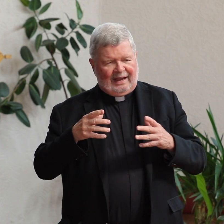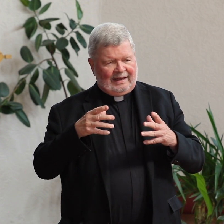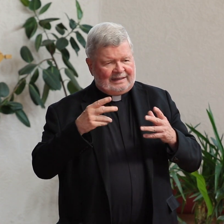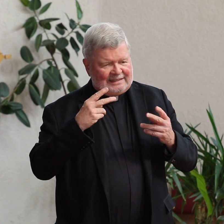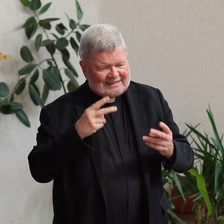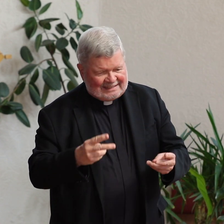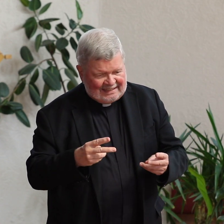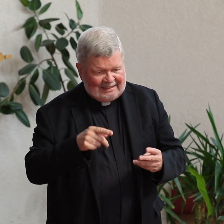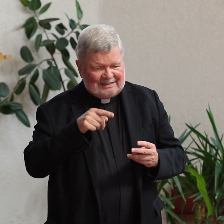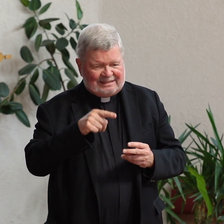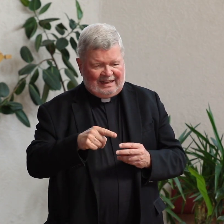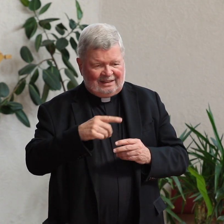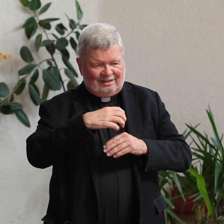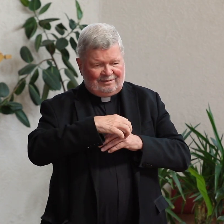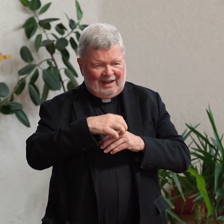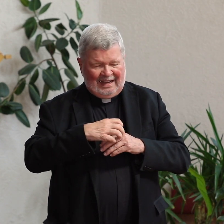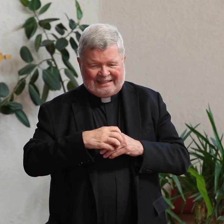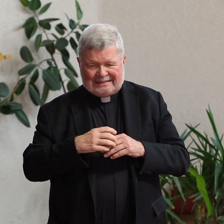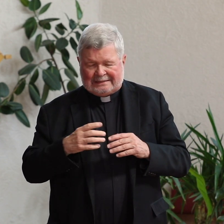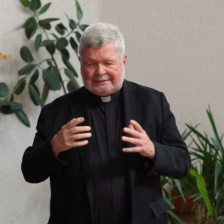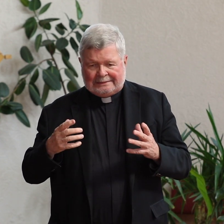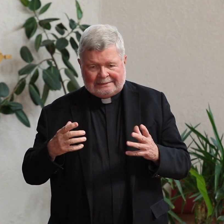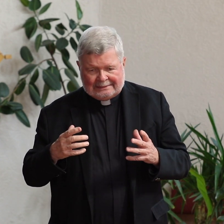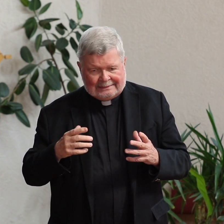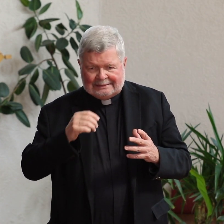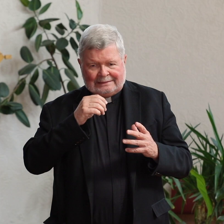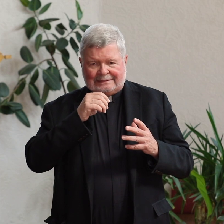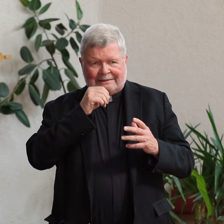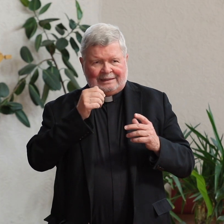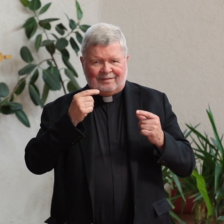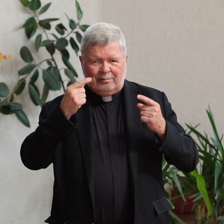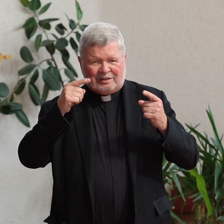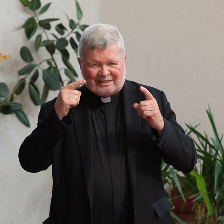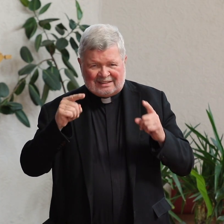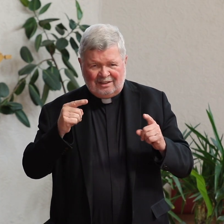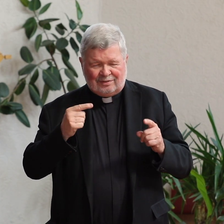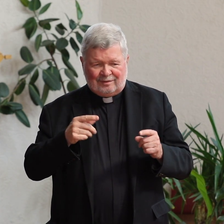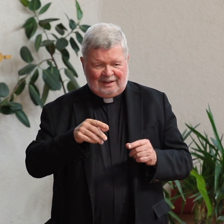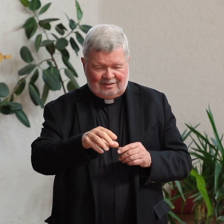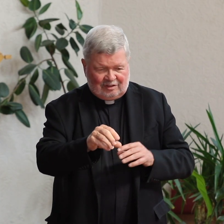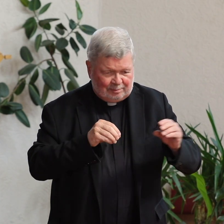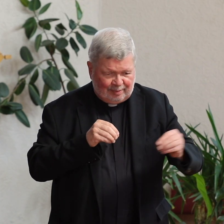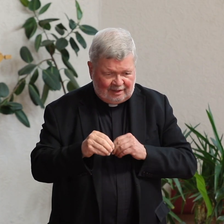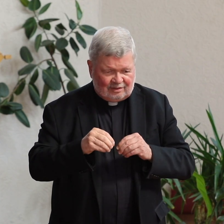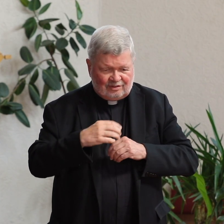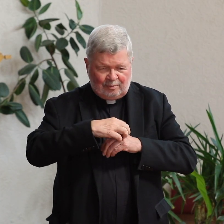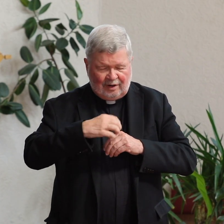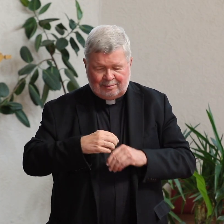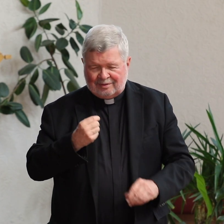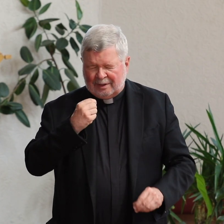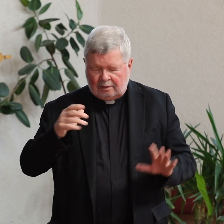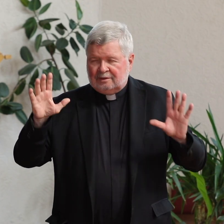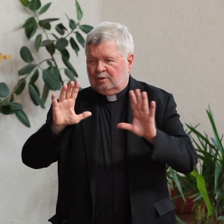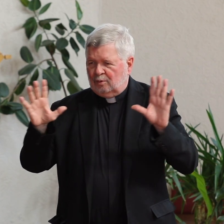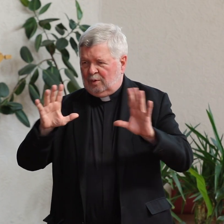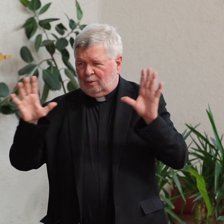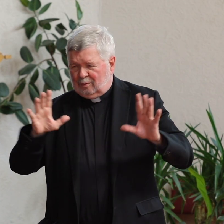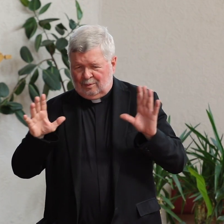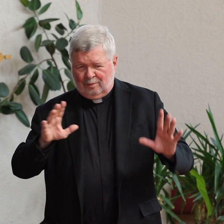And he sees that the vines have not been successful. In fact, as he picked some grapes and went, ooh,